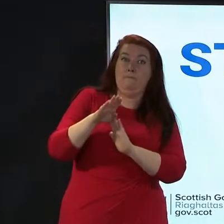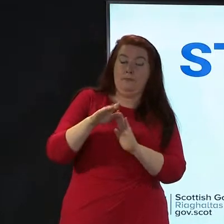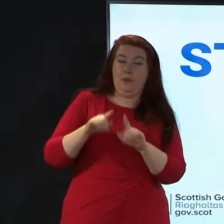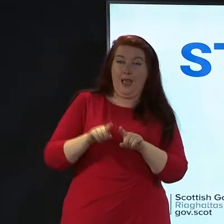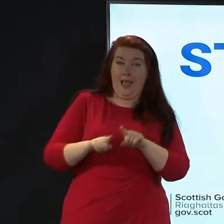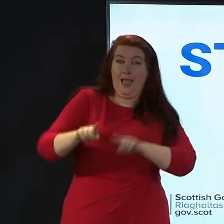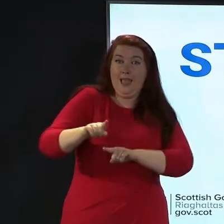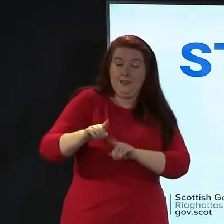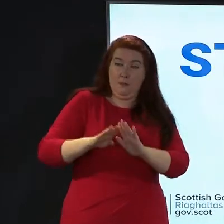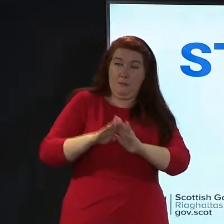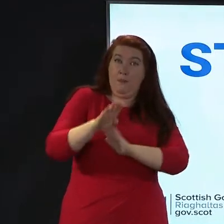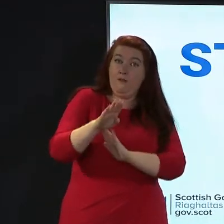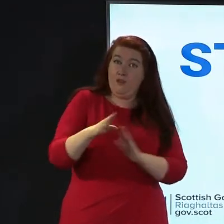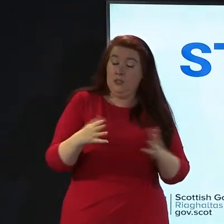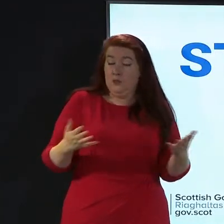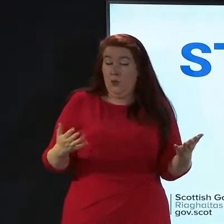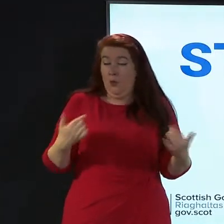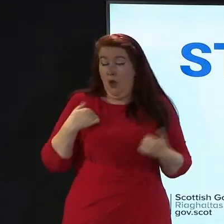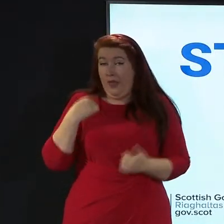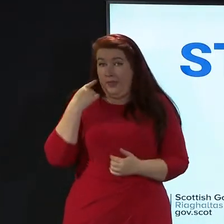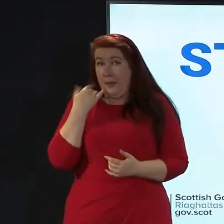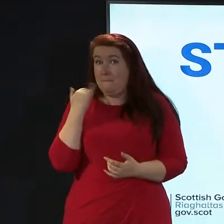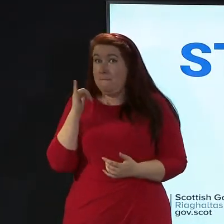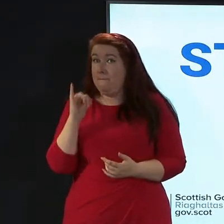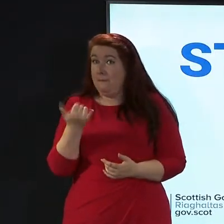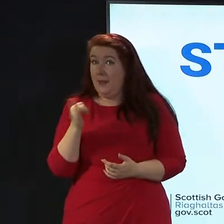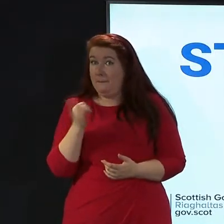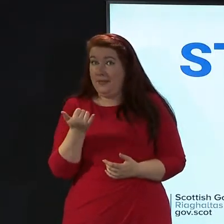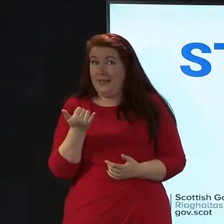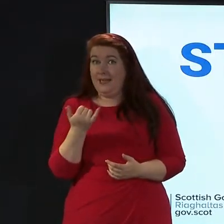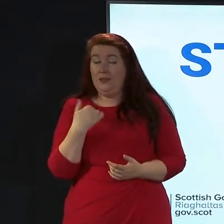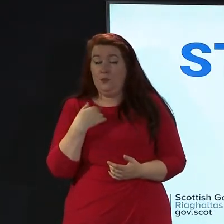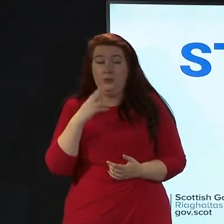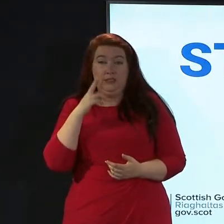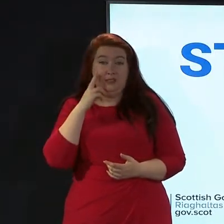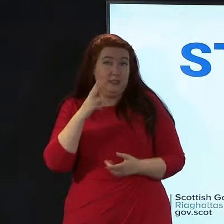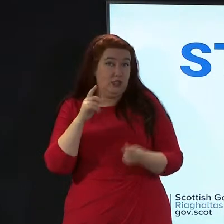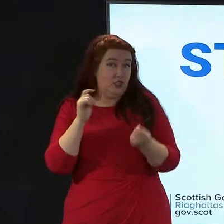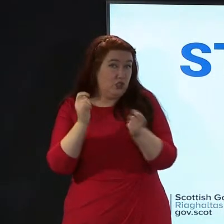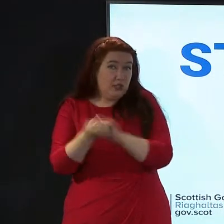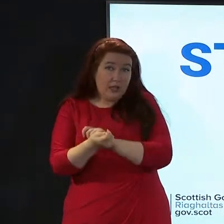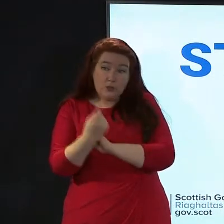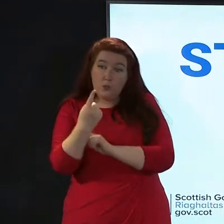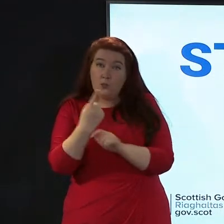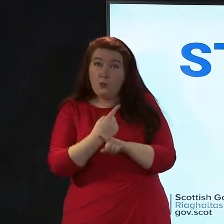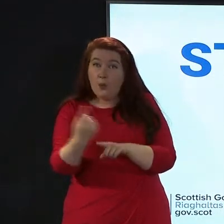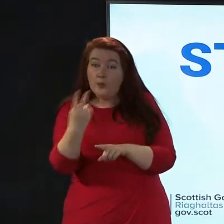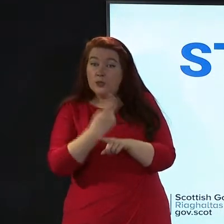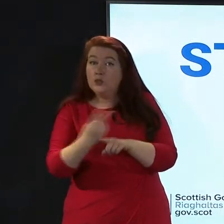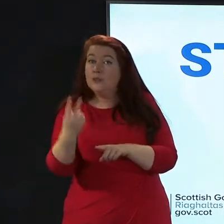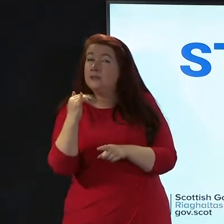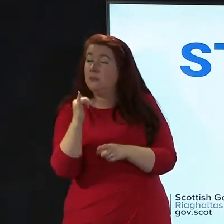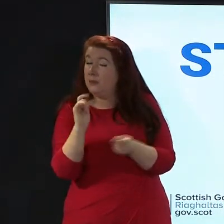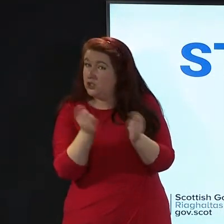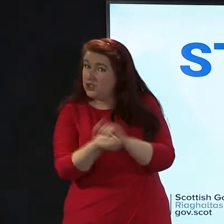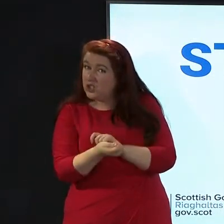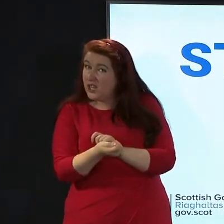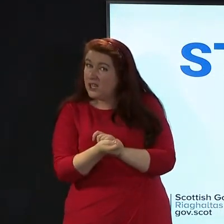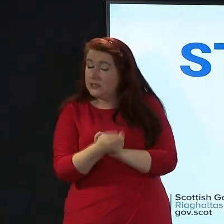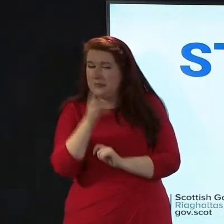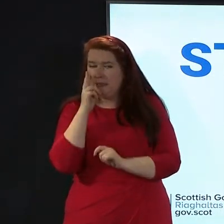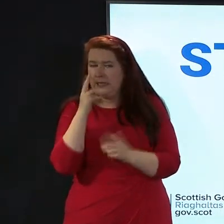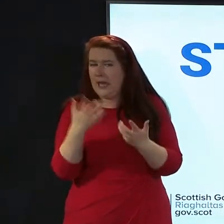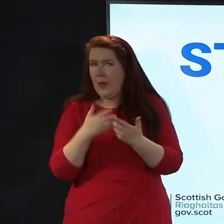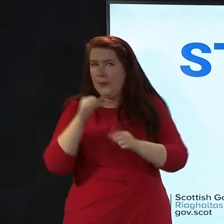I would imagine that we may see that change over the next couple of weeks, depending on how things